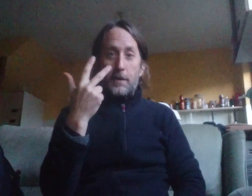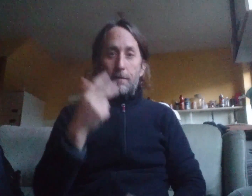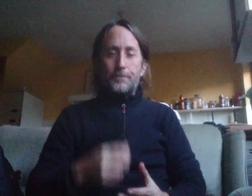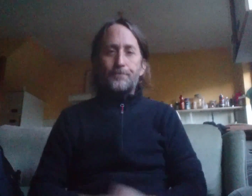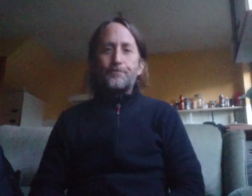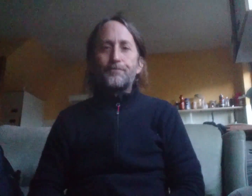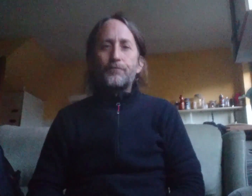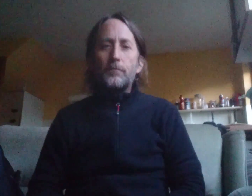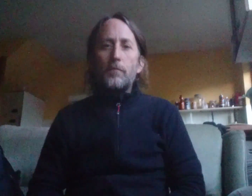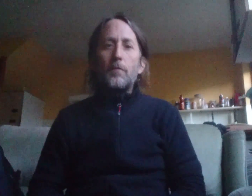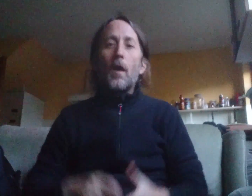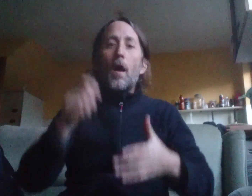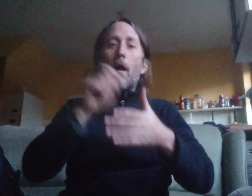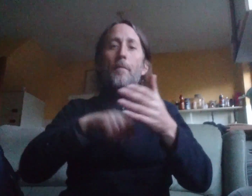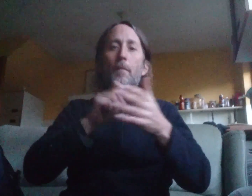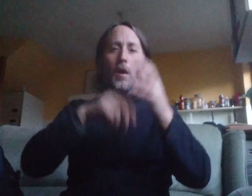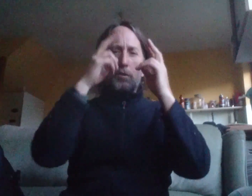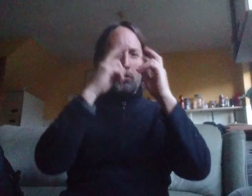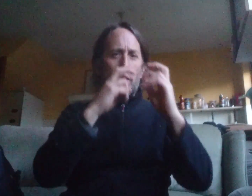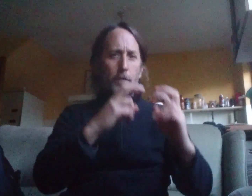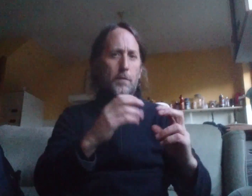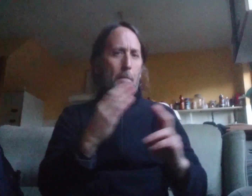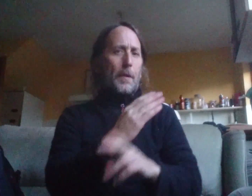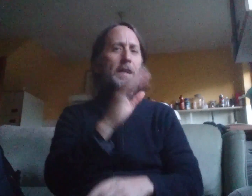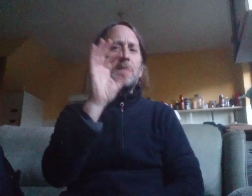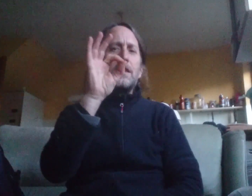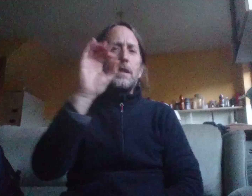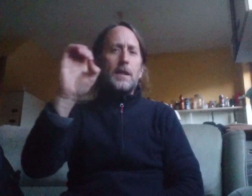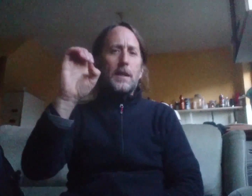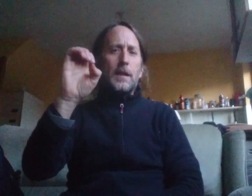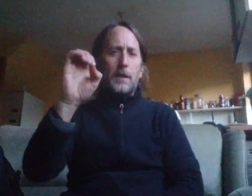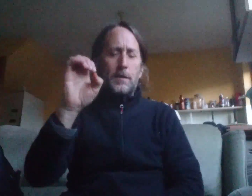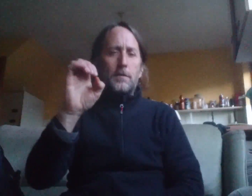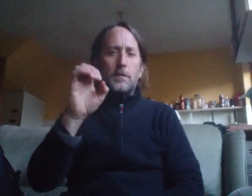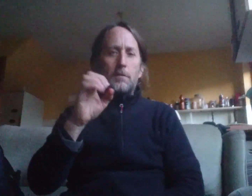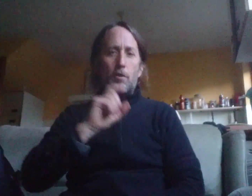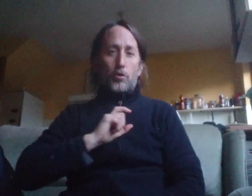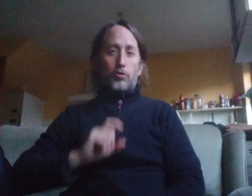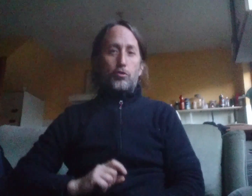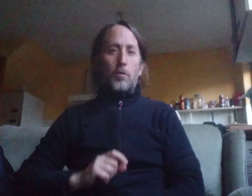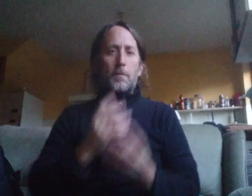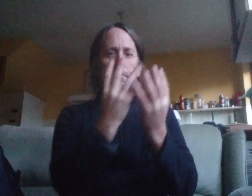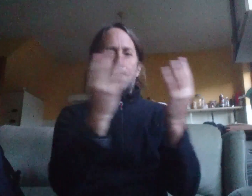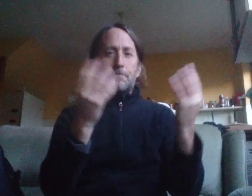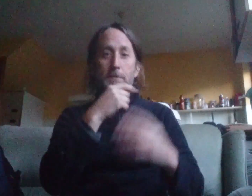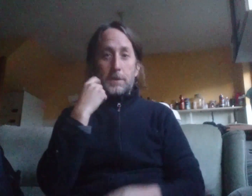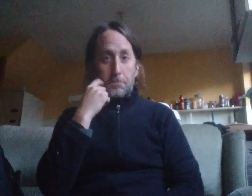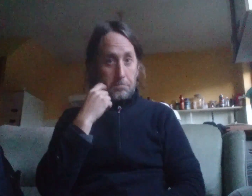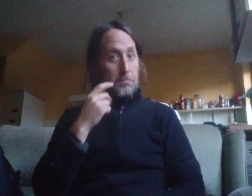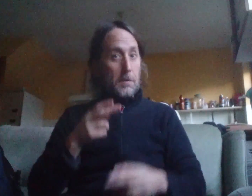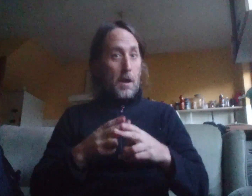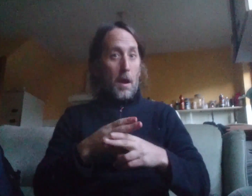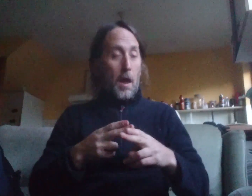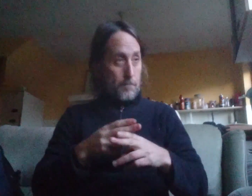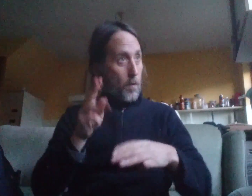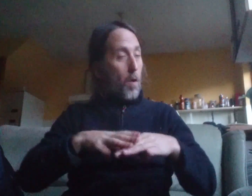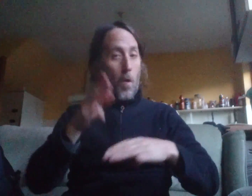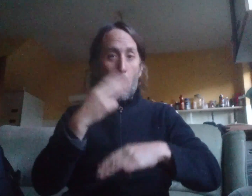Market surveys by GE's consumer panel suggested that the knife would be a welcome addition to the mechanically enhanced homes